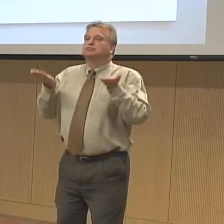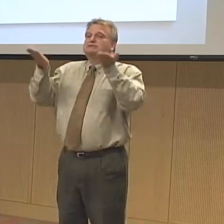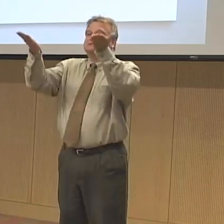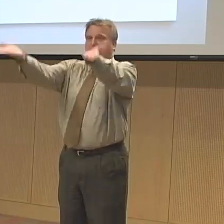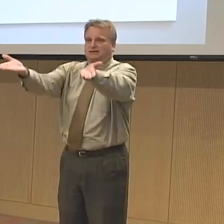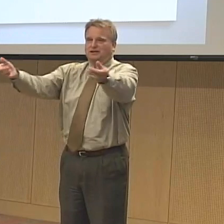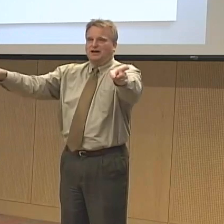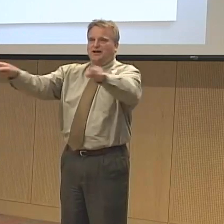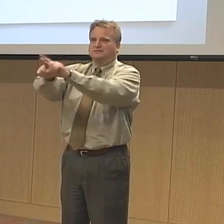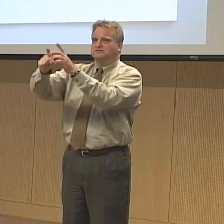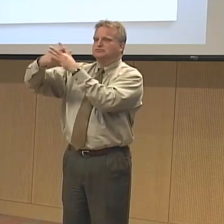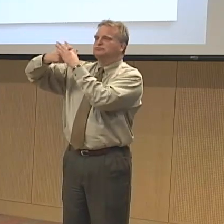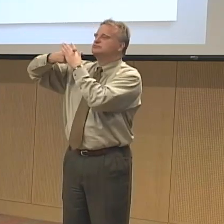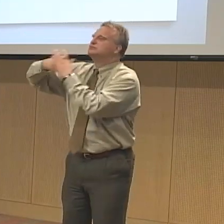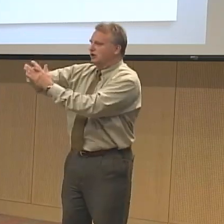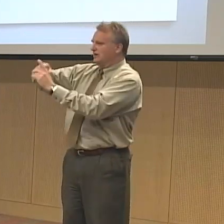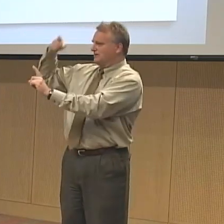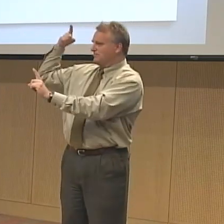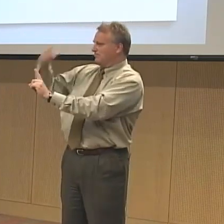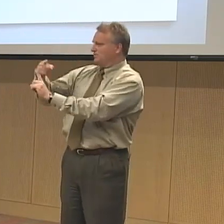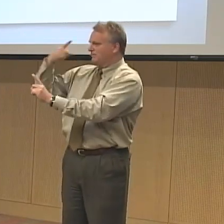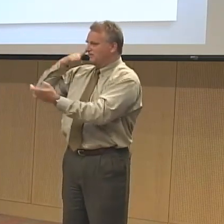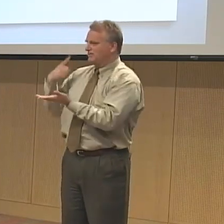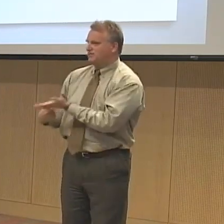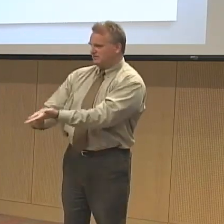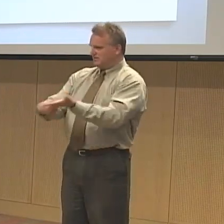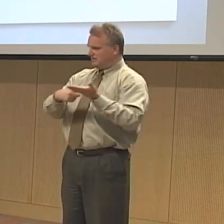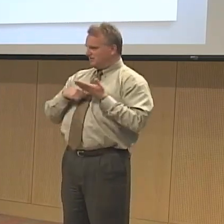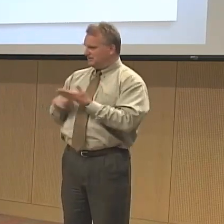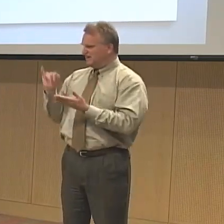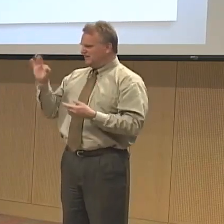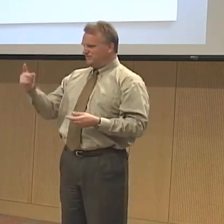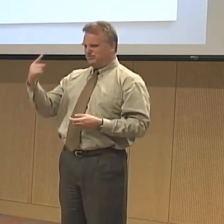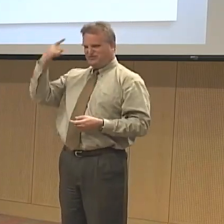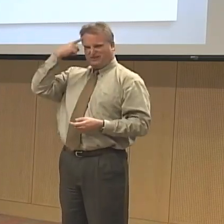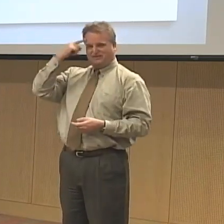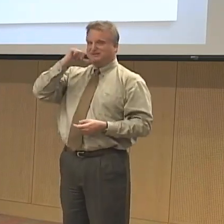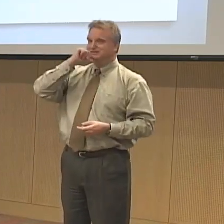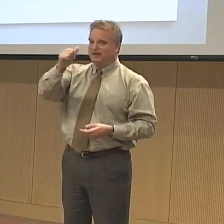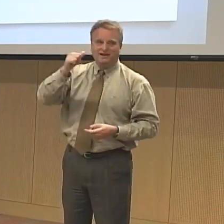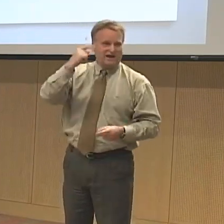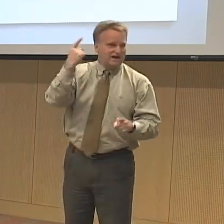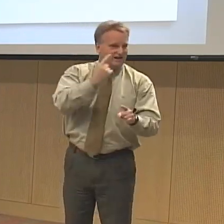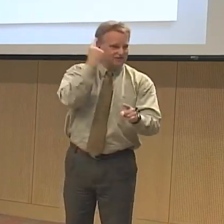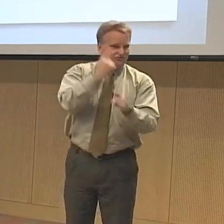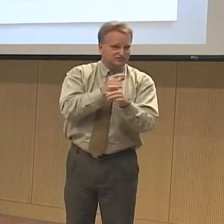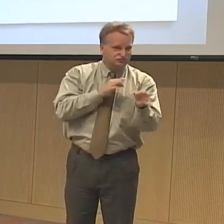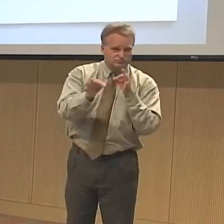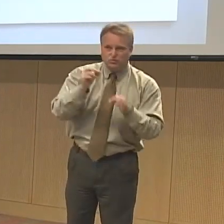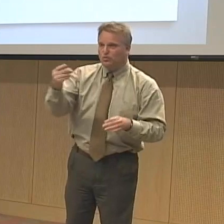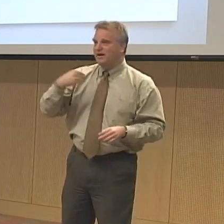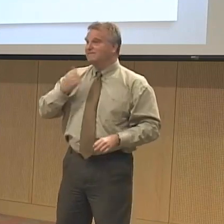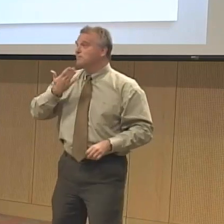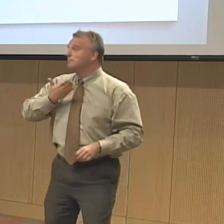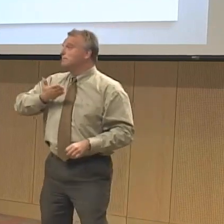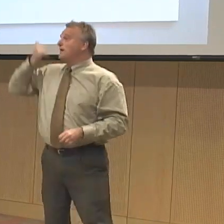present this book as a starting point for your discussions. Or you have a better way of